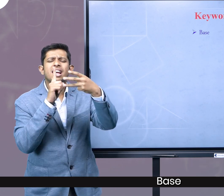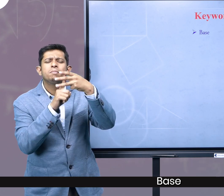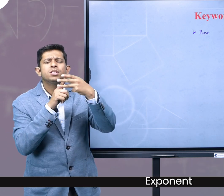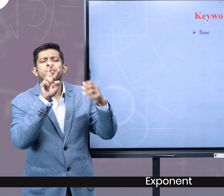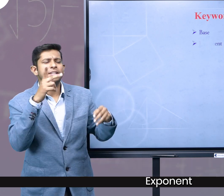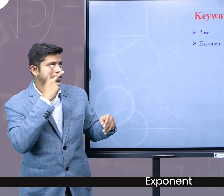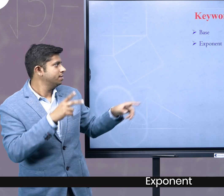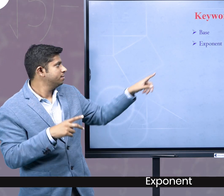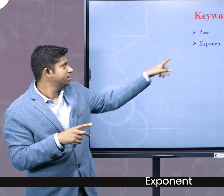exponent,